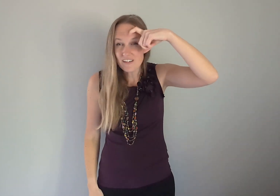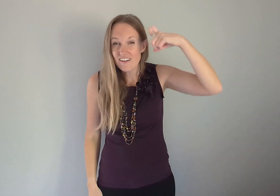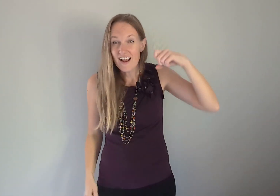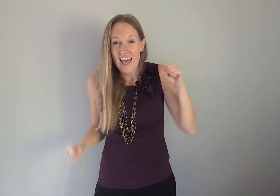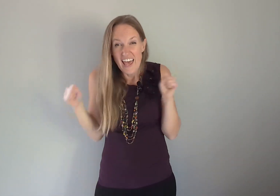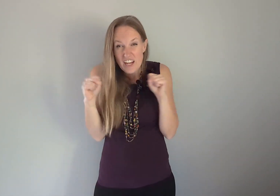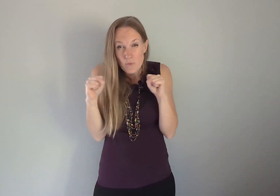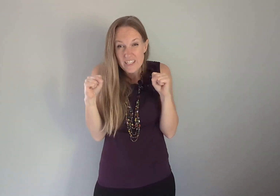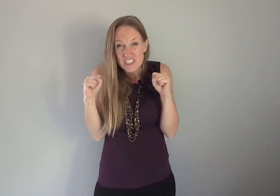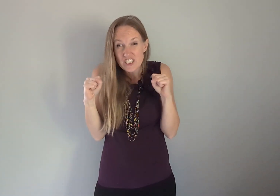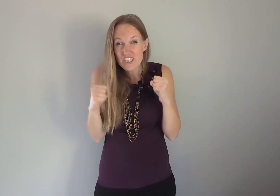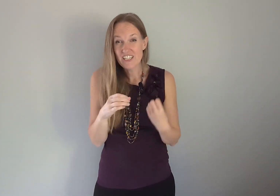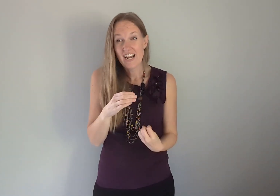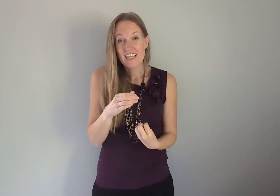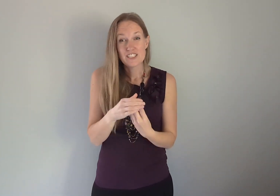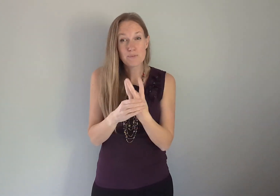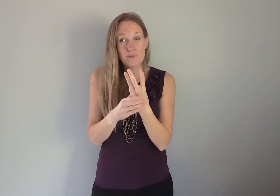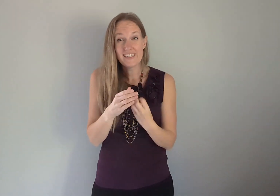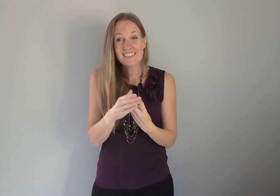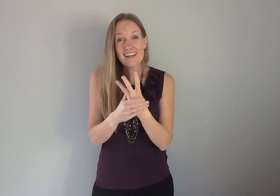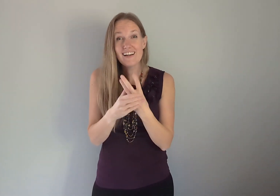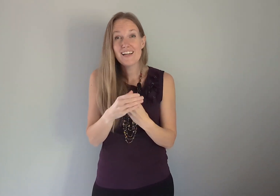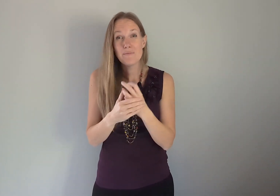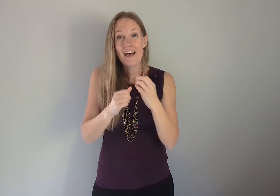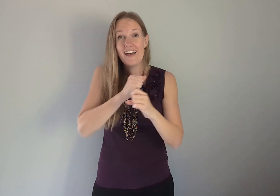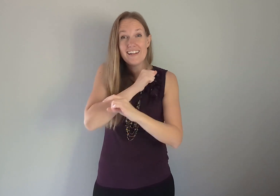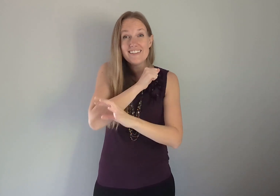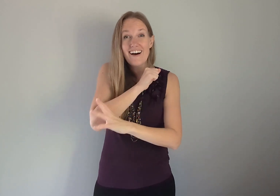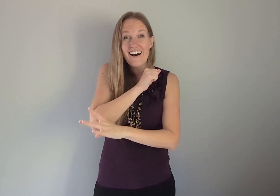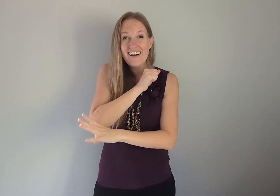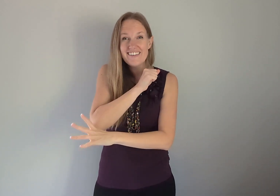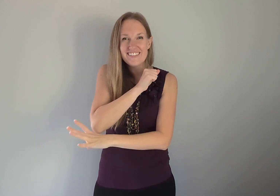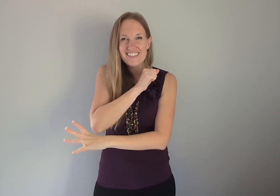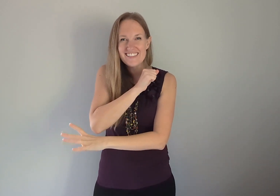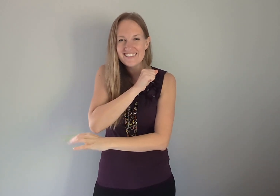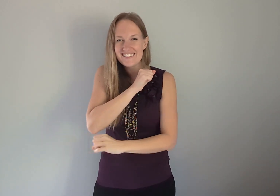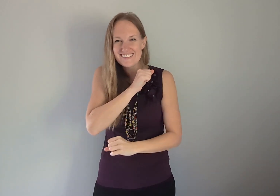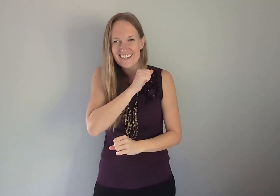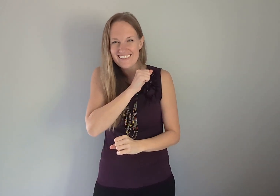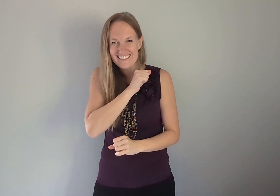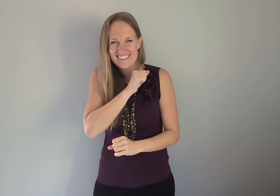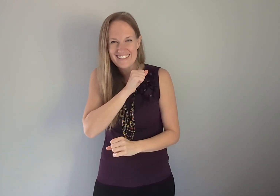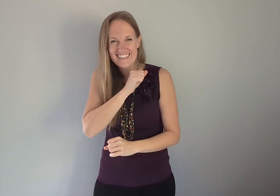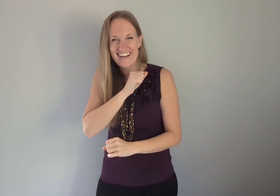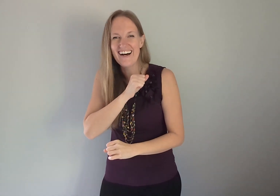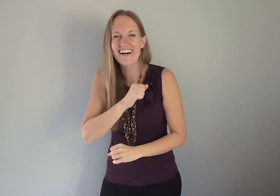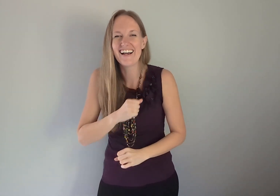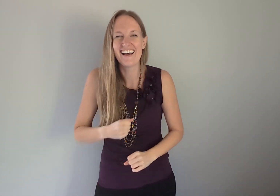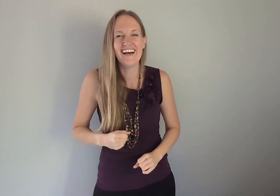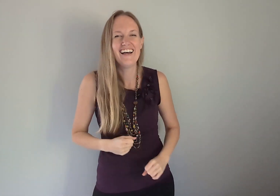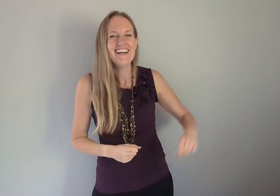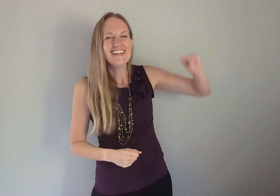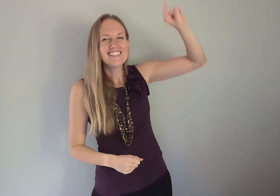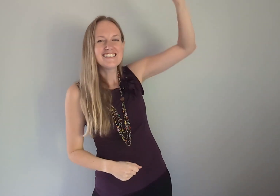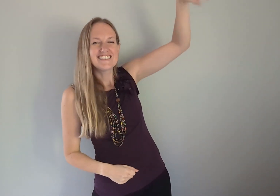Summer and winter, springtime and harvest. It's hard not to sing along.